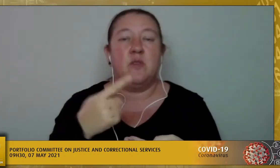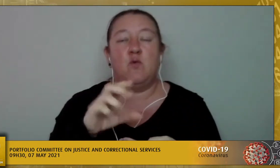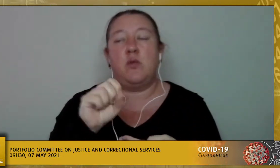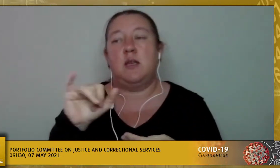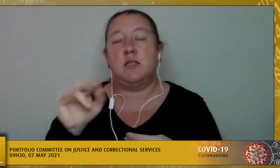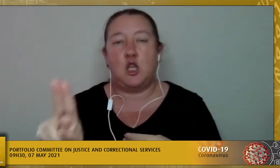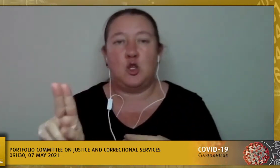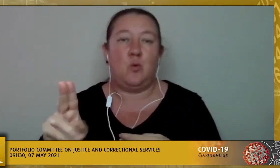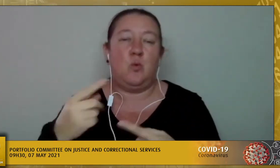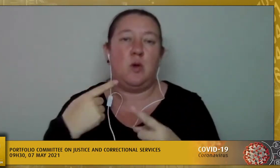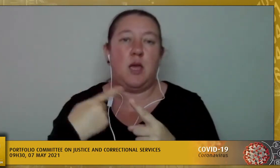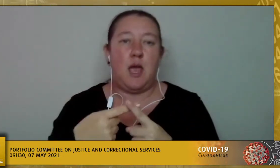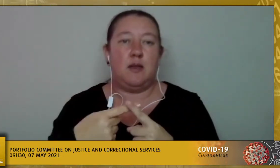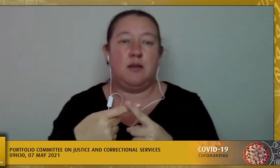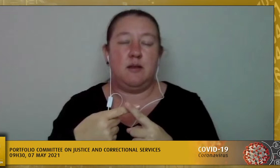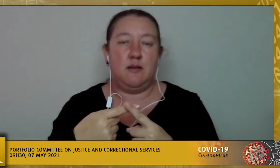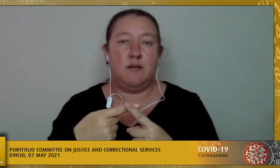SIU